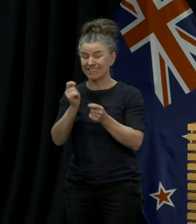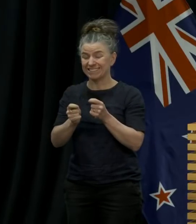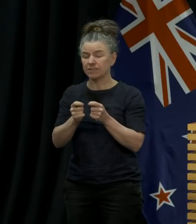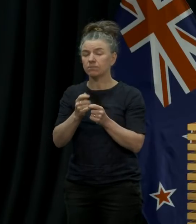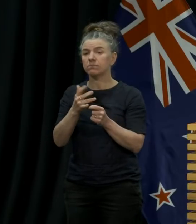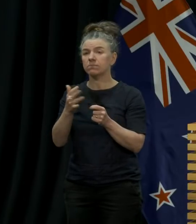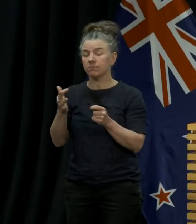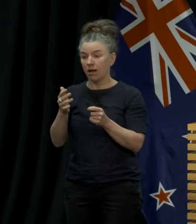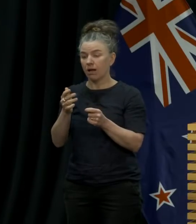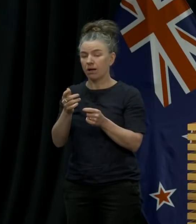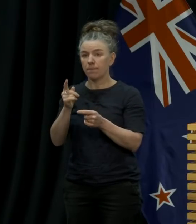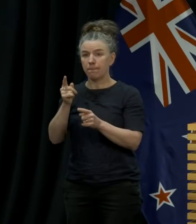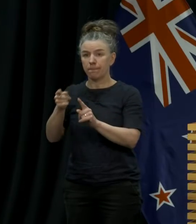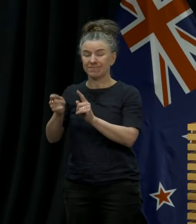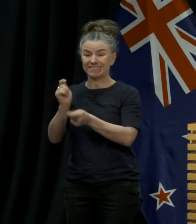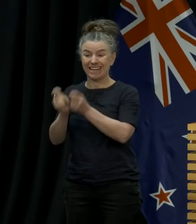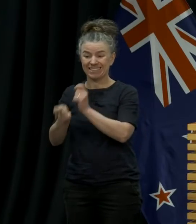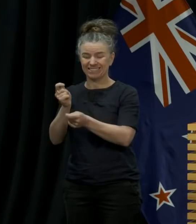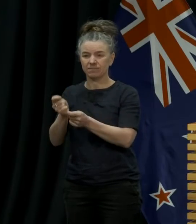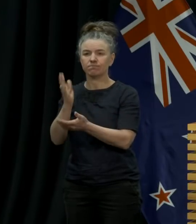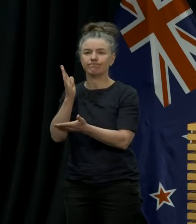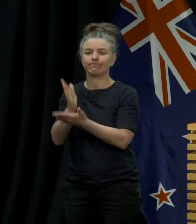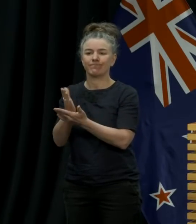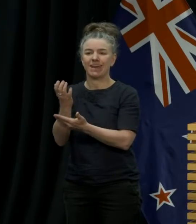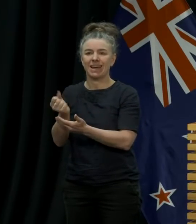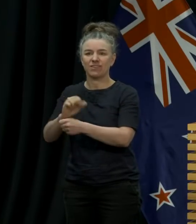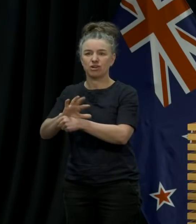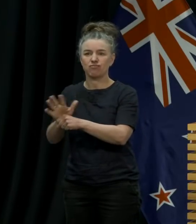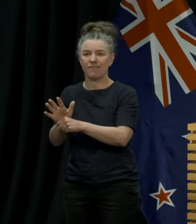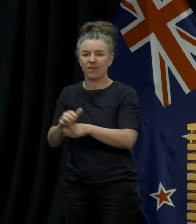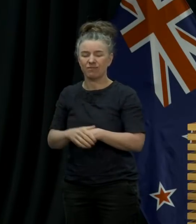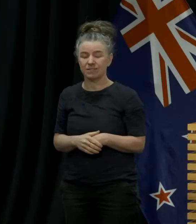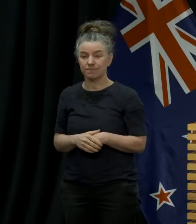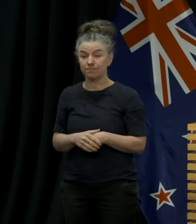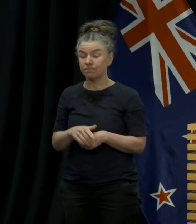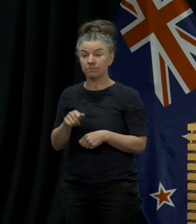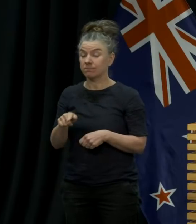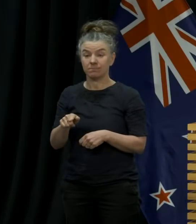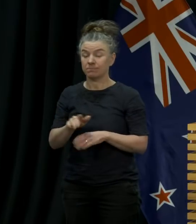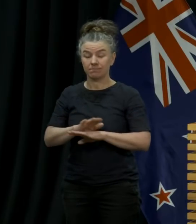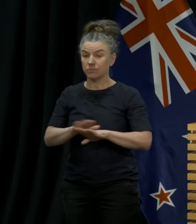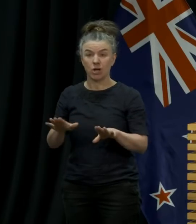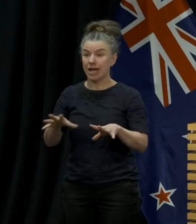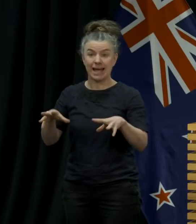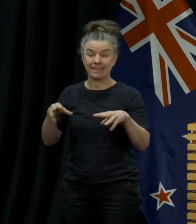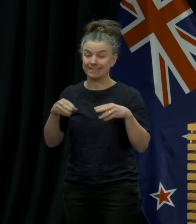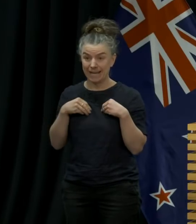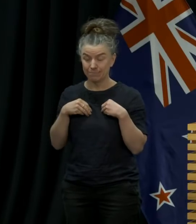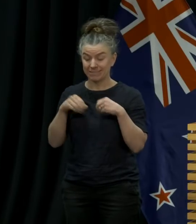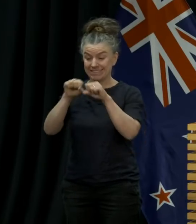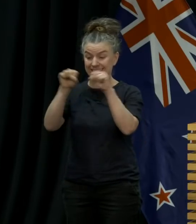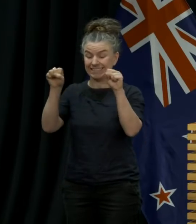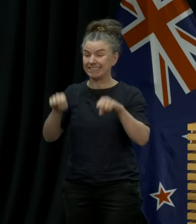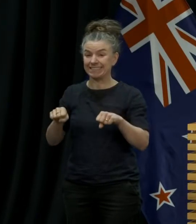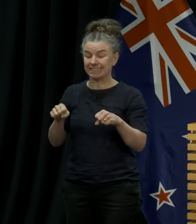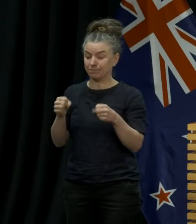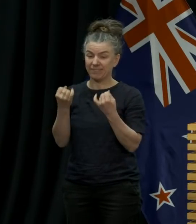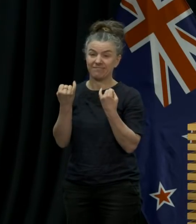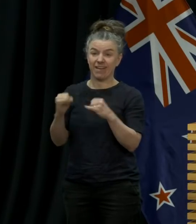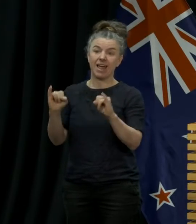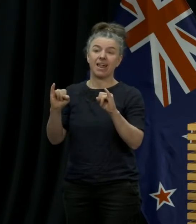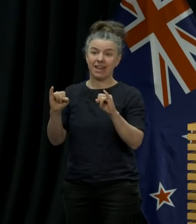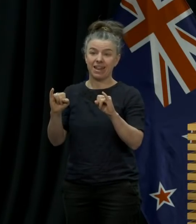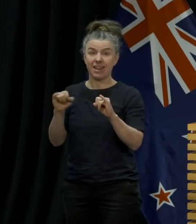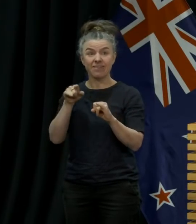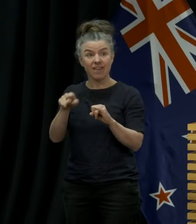positive. This case represents an unacceptable failure of the system. It should